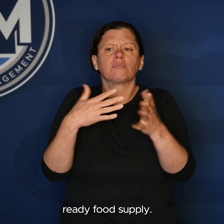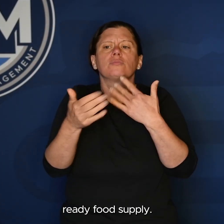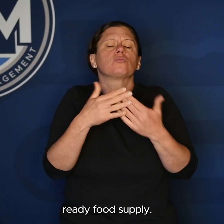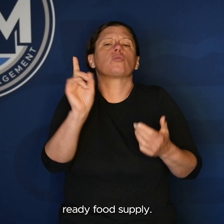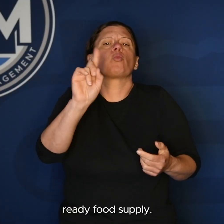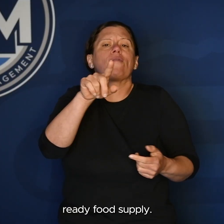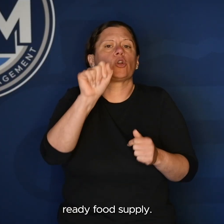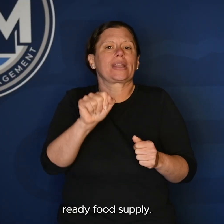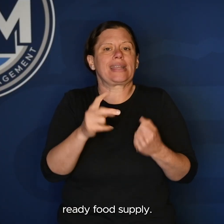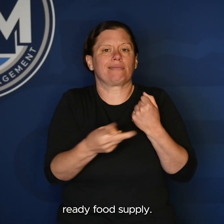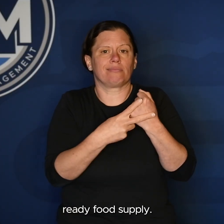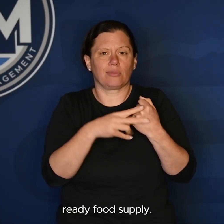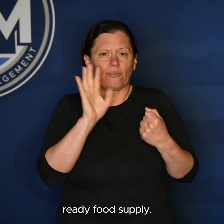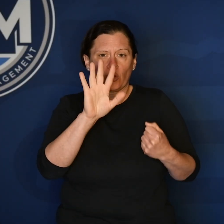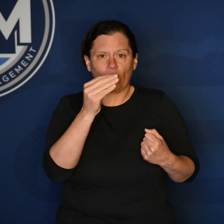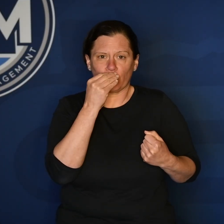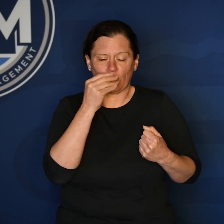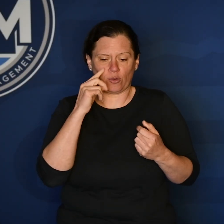supply.